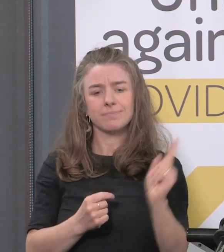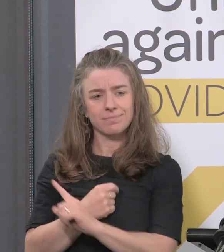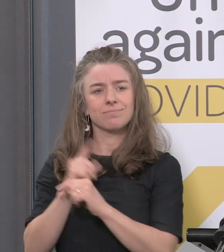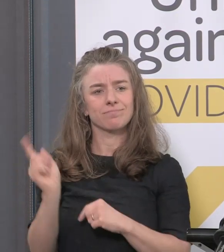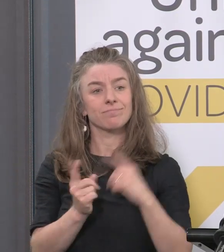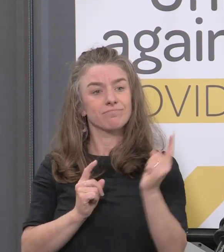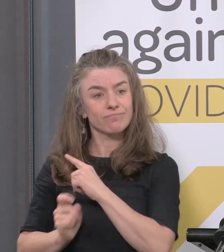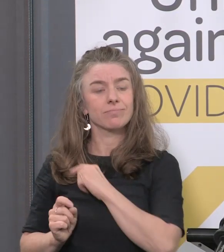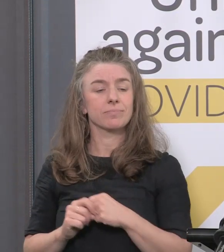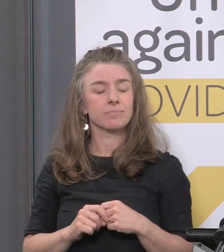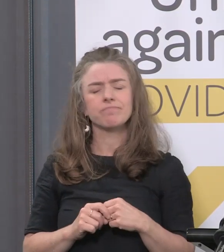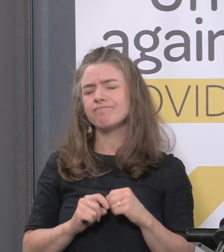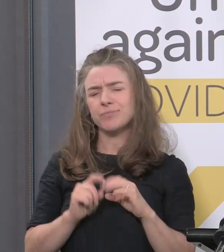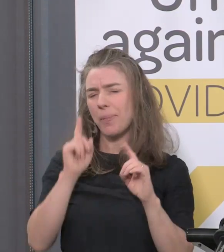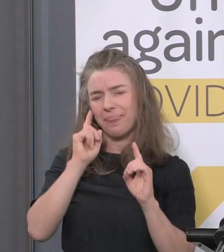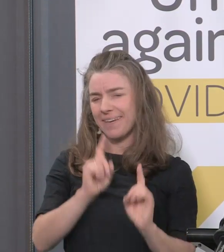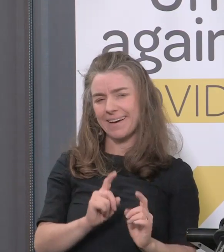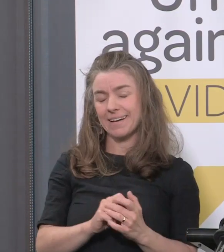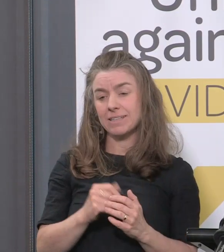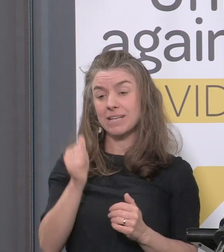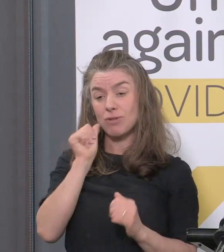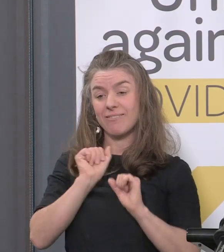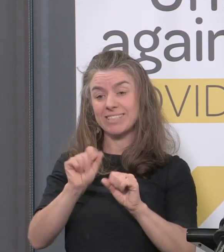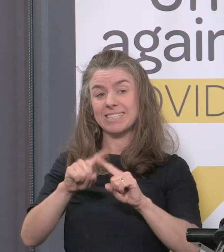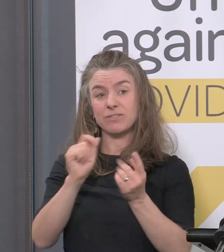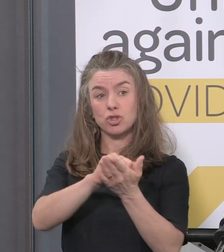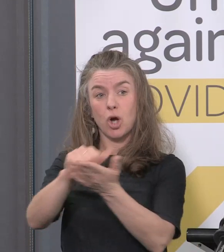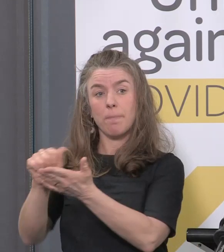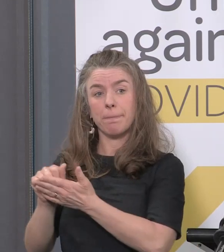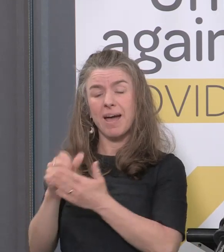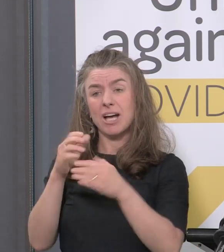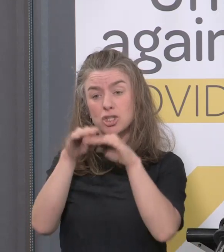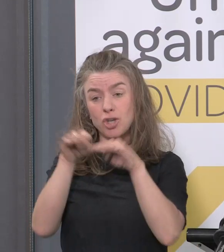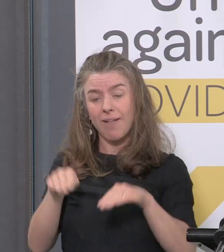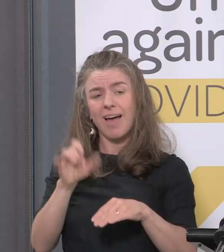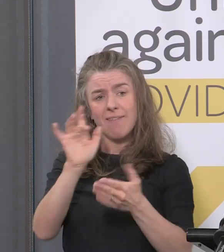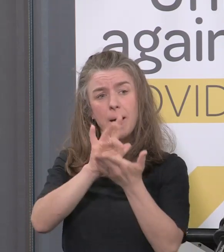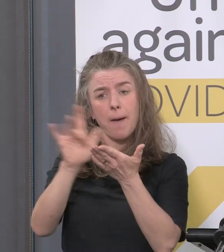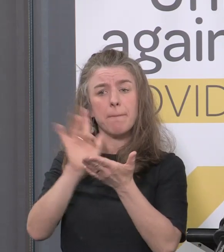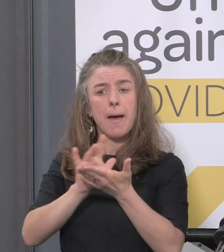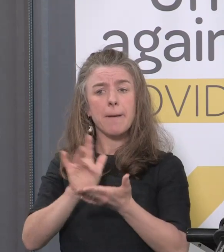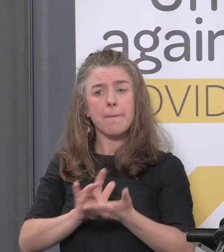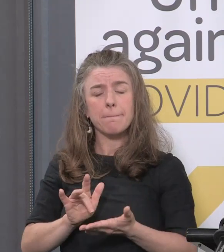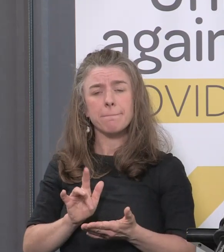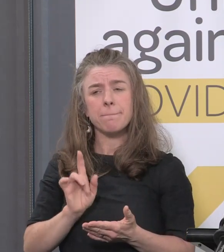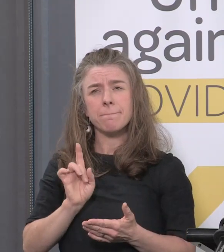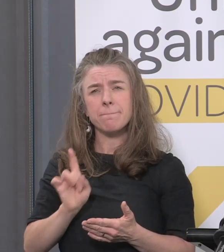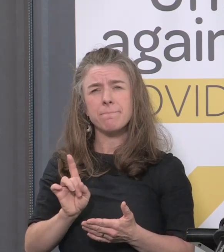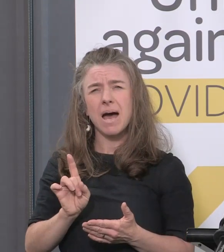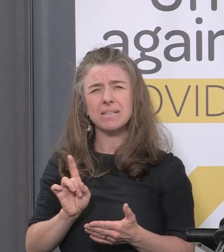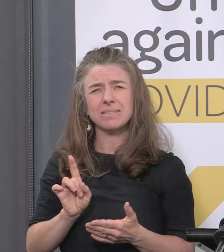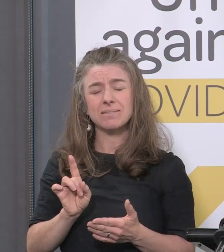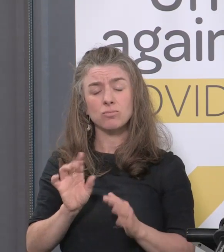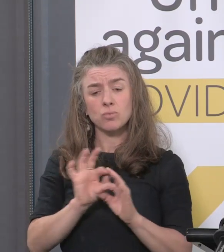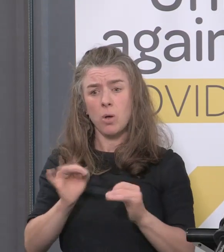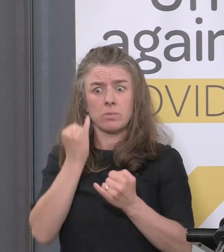stores yesterday, and it was there were some gaps in the shelf, but nothing. No, people talking about panic shopping. I don't think it's panic